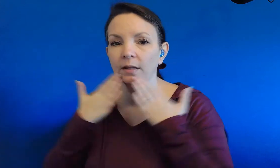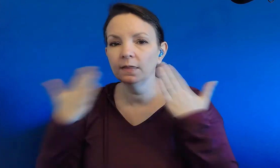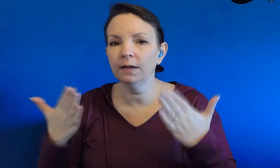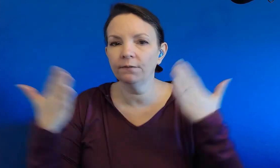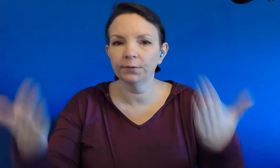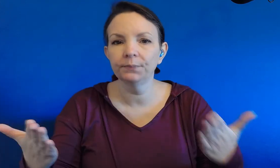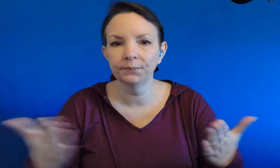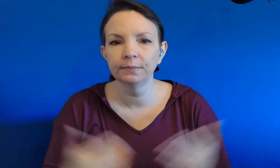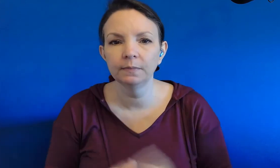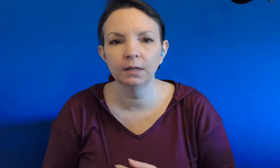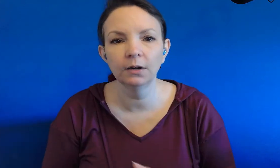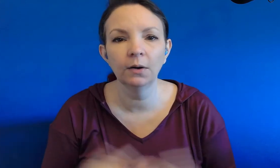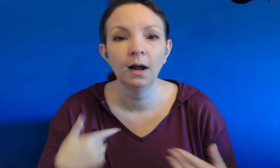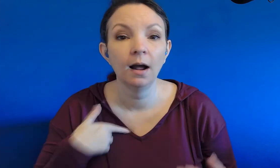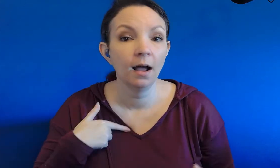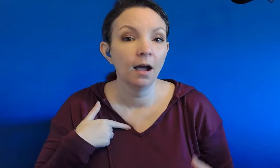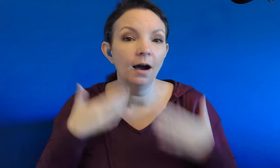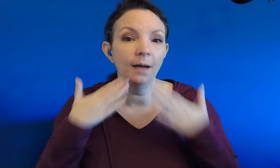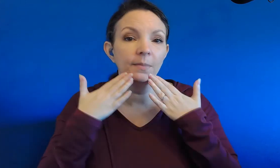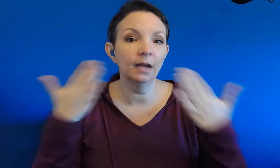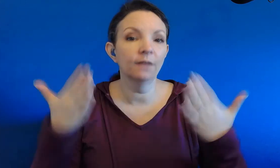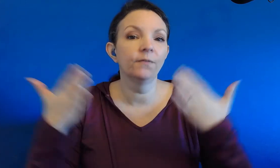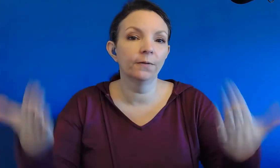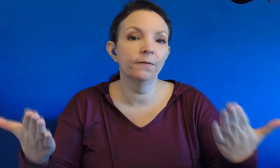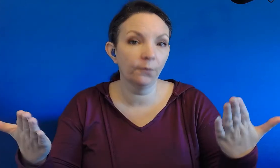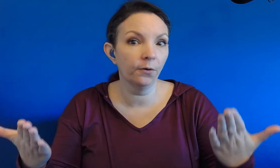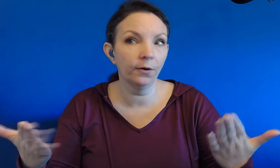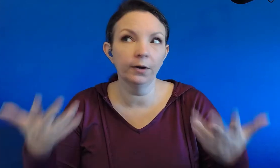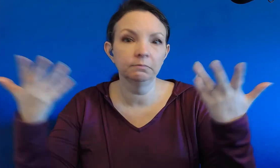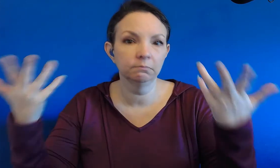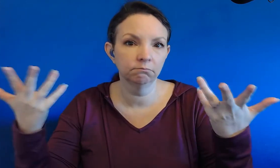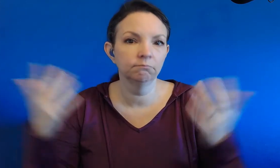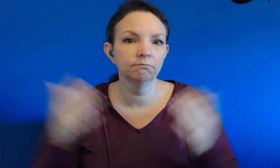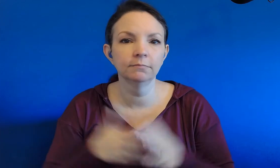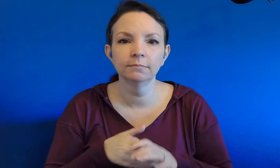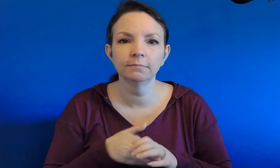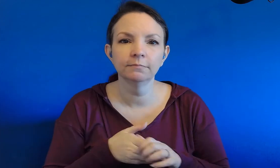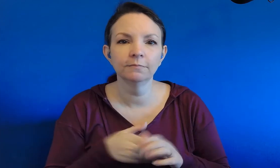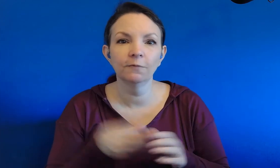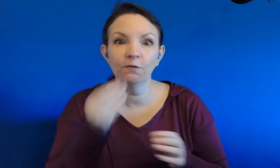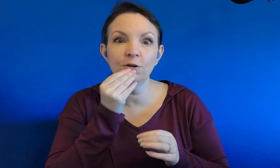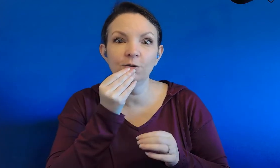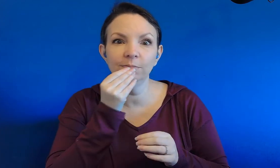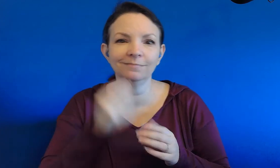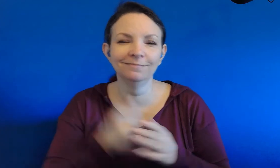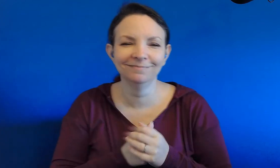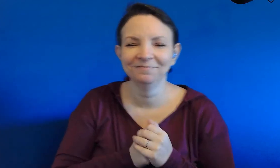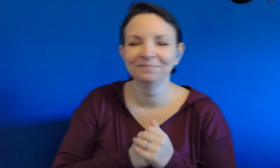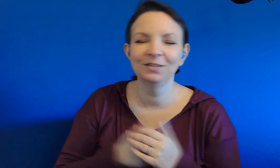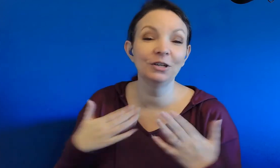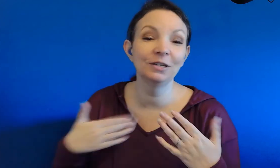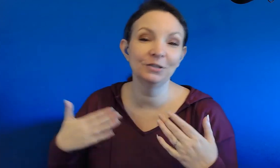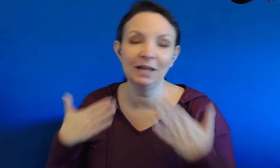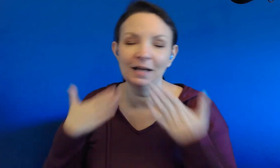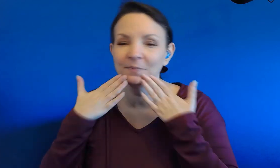Thankful. You know, I'm thankful for food. So you can do that. So